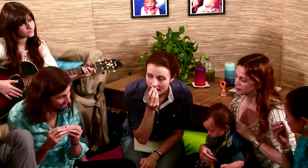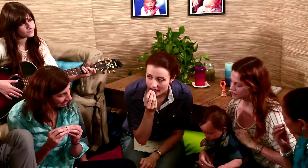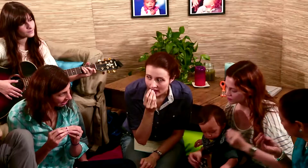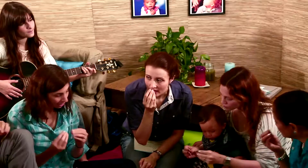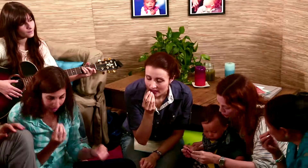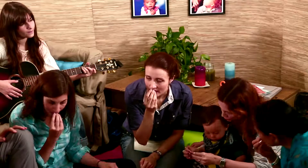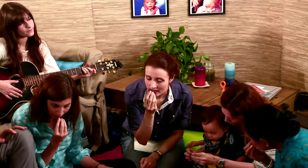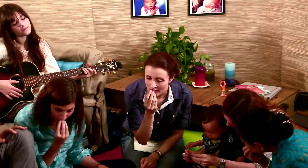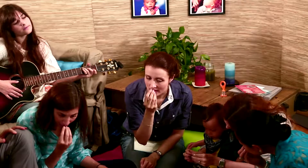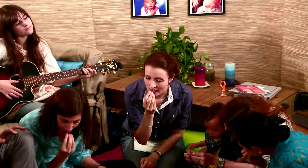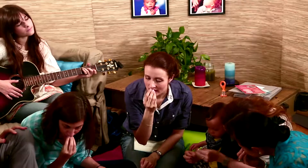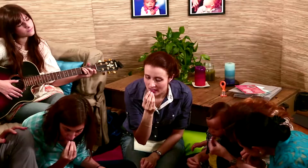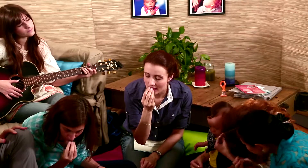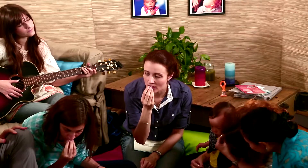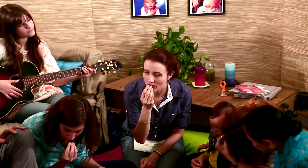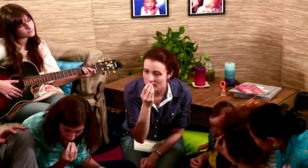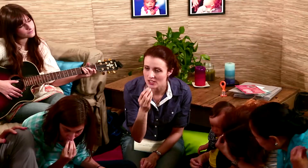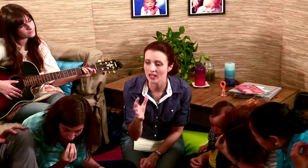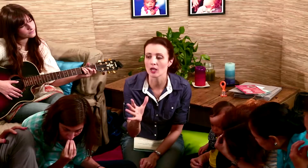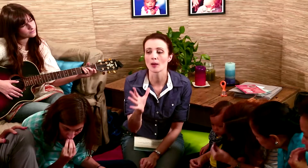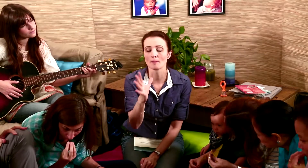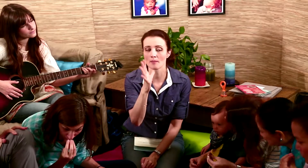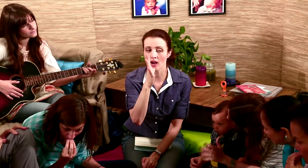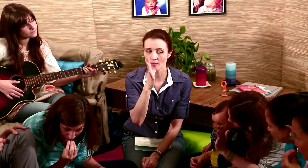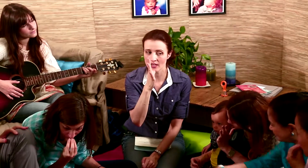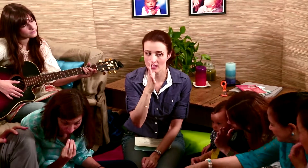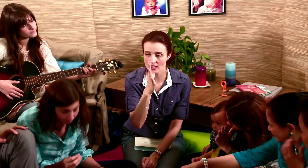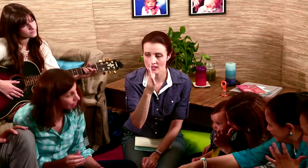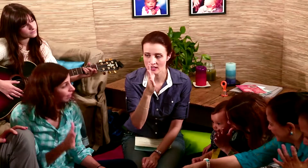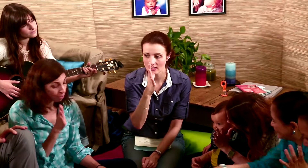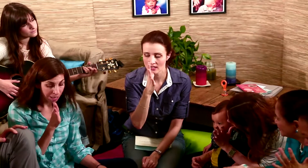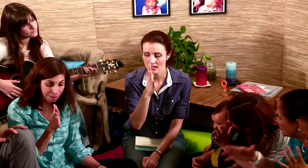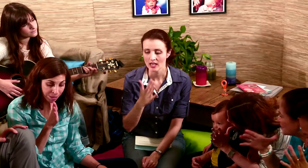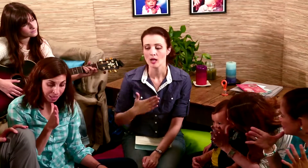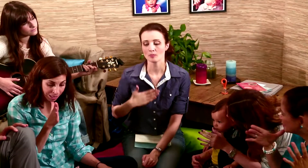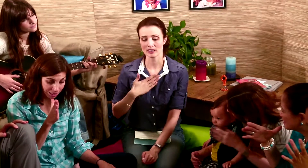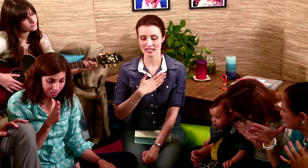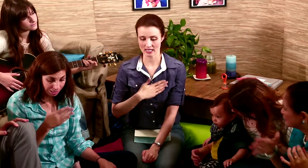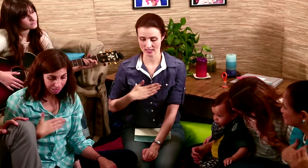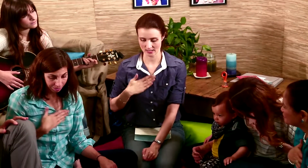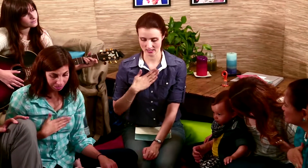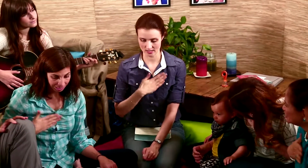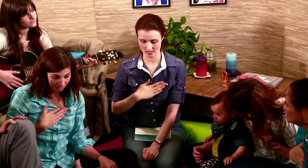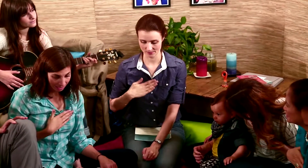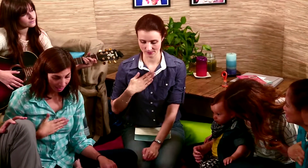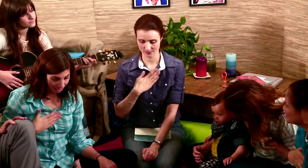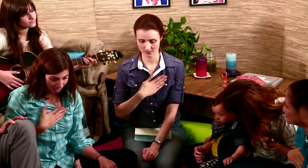eating, and then we're going to sing mommy, please. So